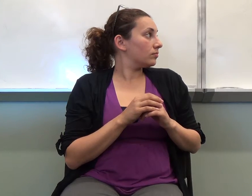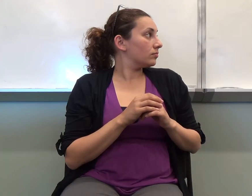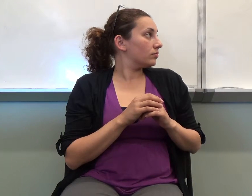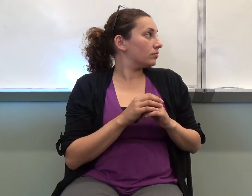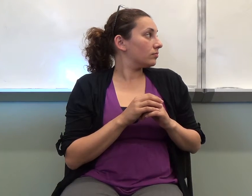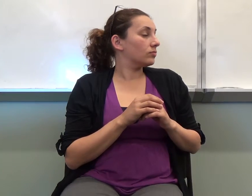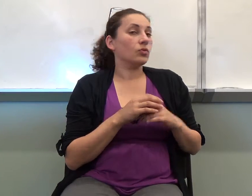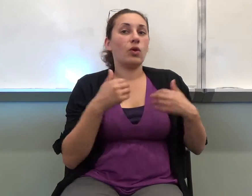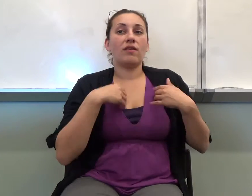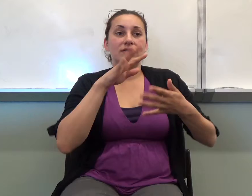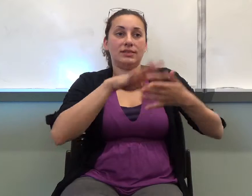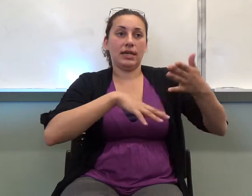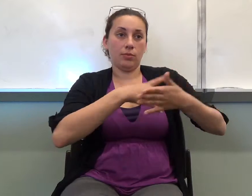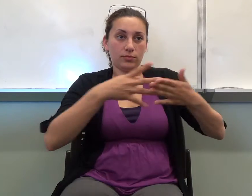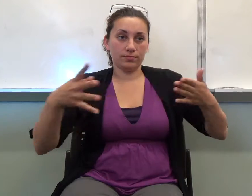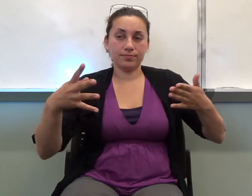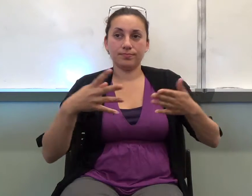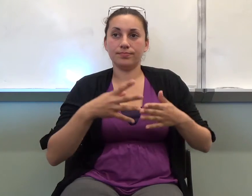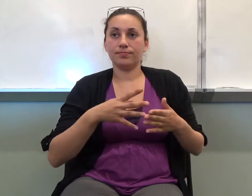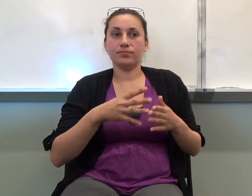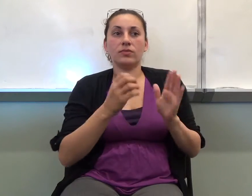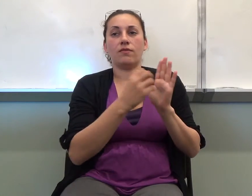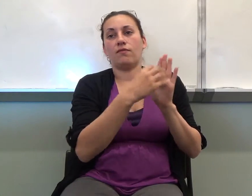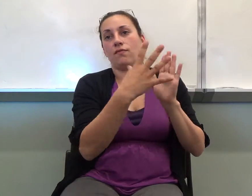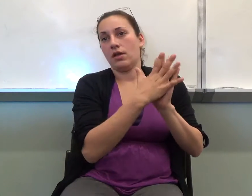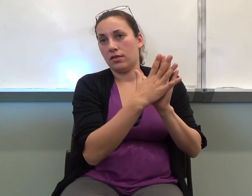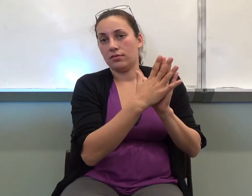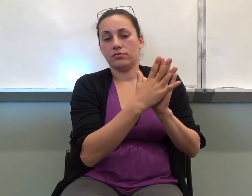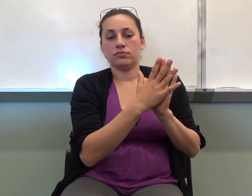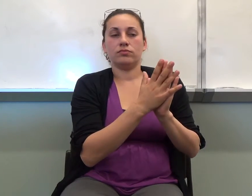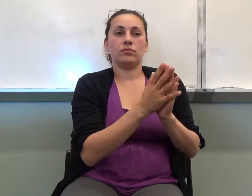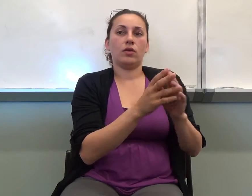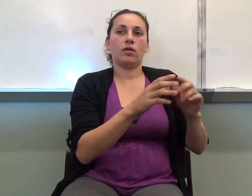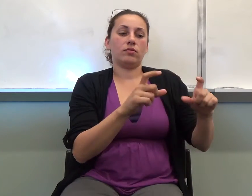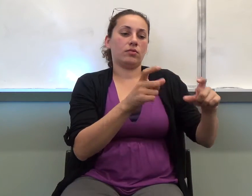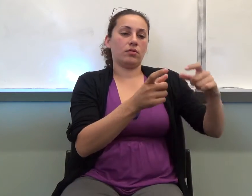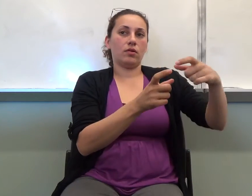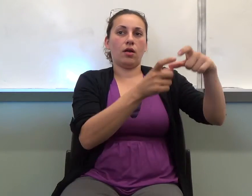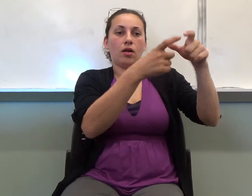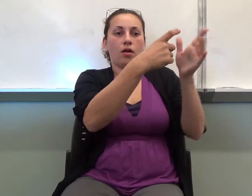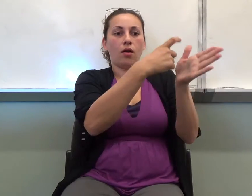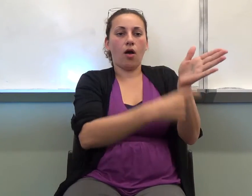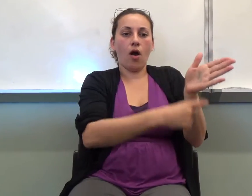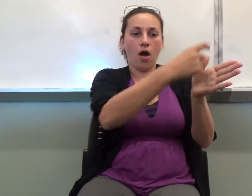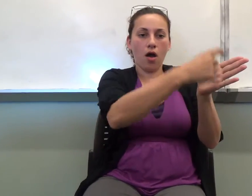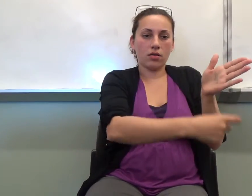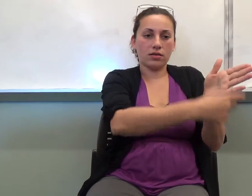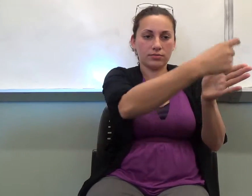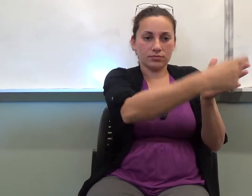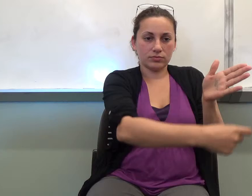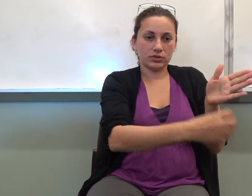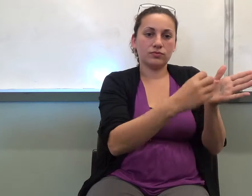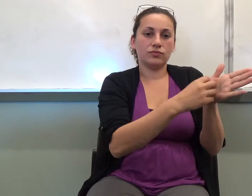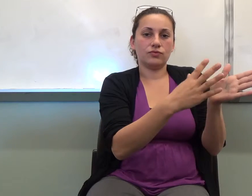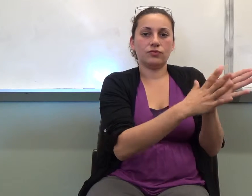And then you start filling in the rest of the columns. The tally and the number, or the frequency as it's sometimes